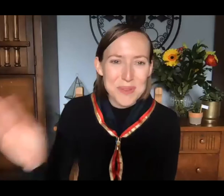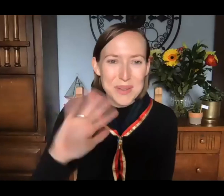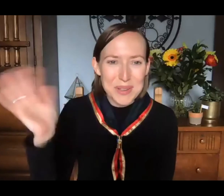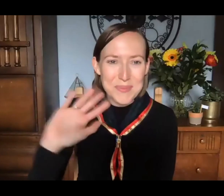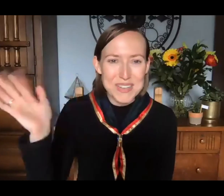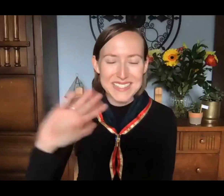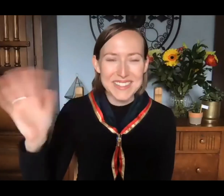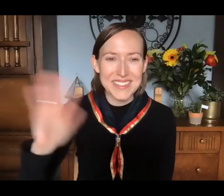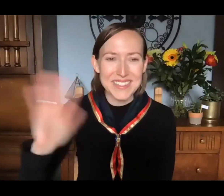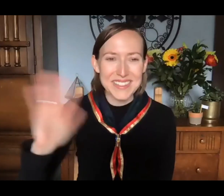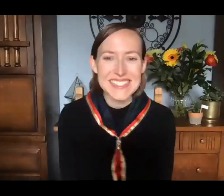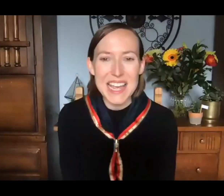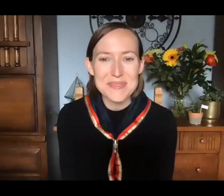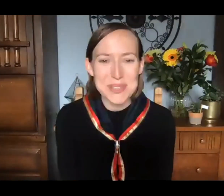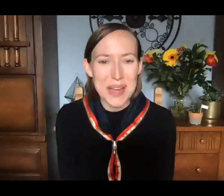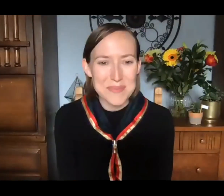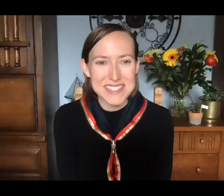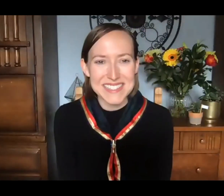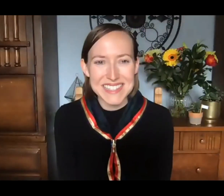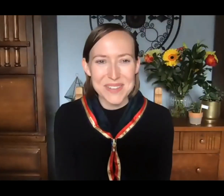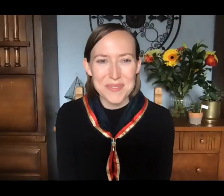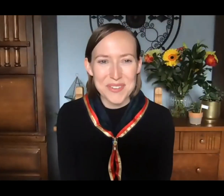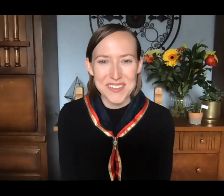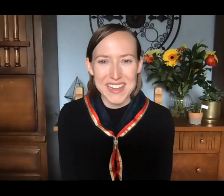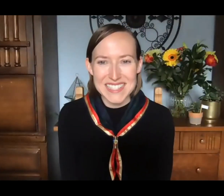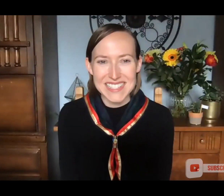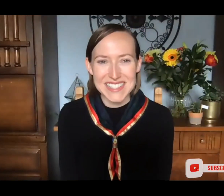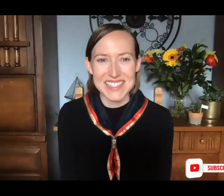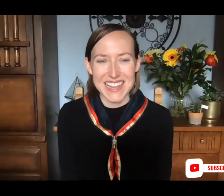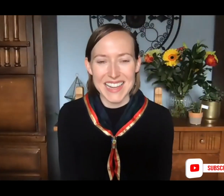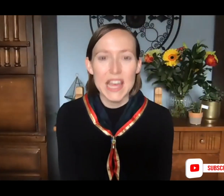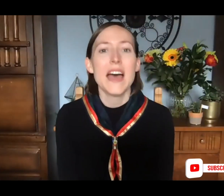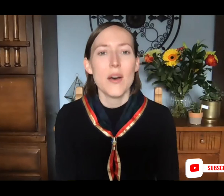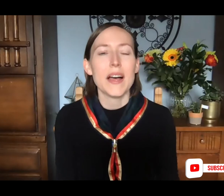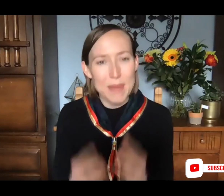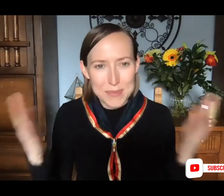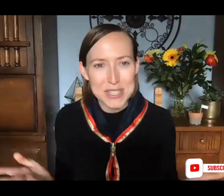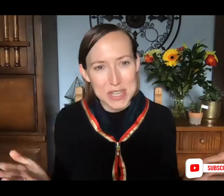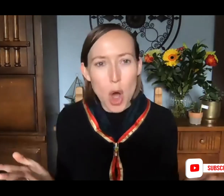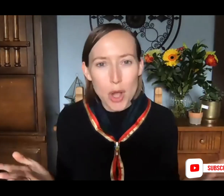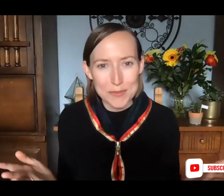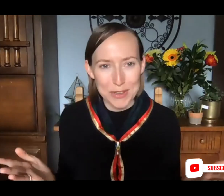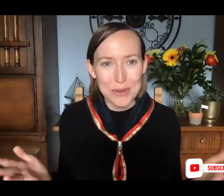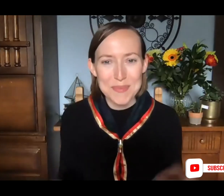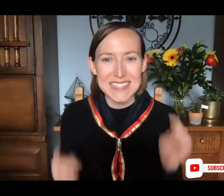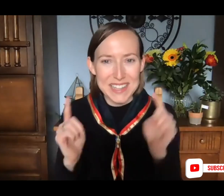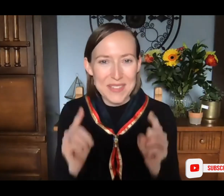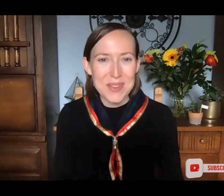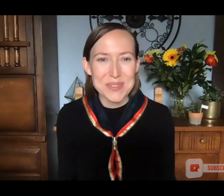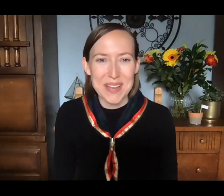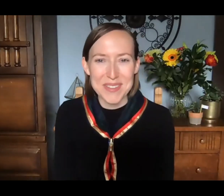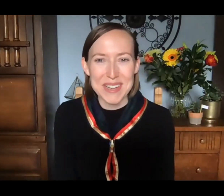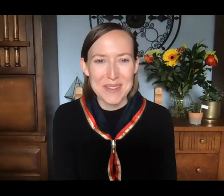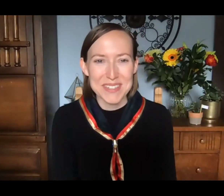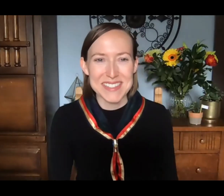All right, welcome, boys and girls. I'm so happy to see some of your faces today. Well, I'm happy to see all of you, but those